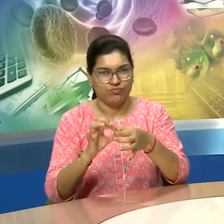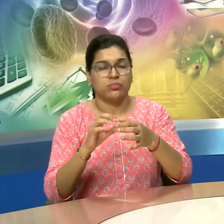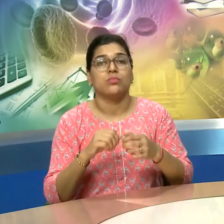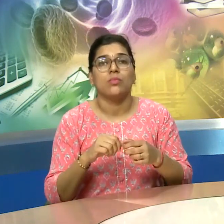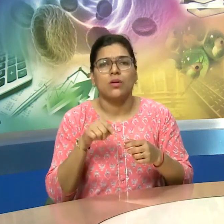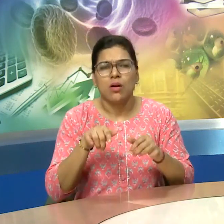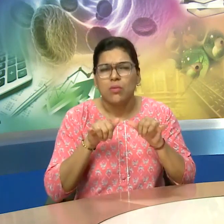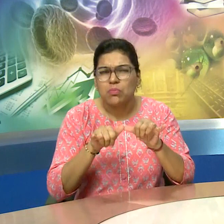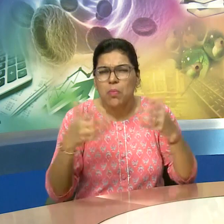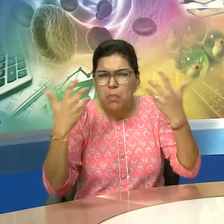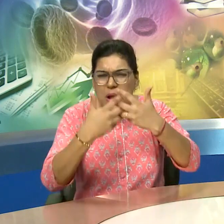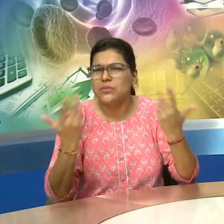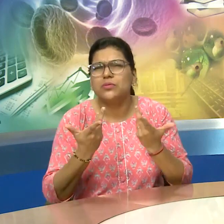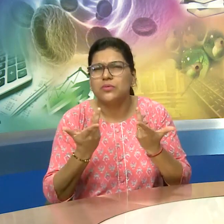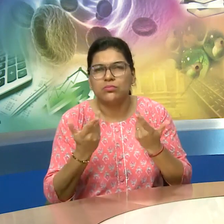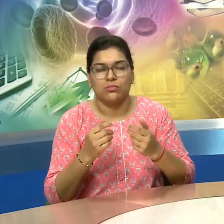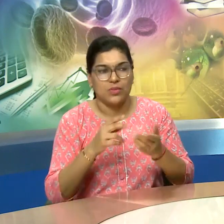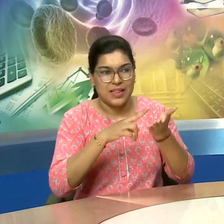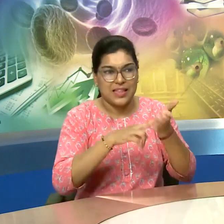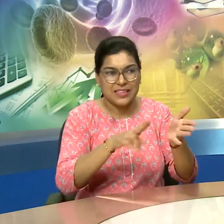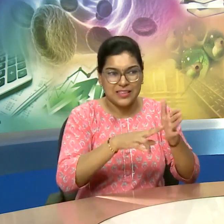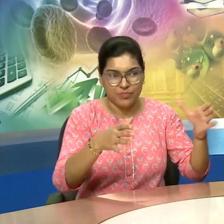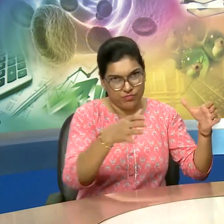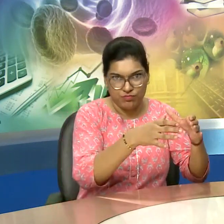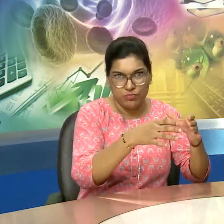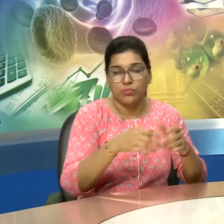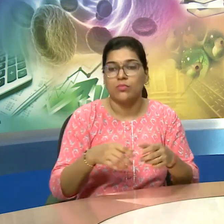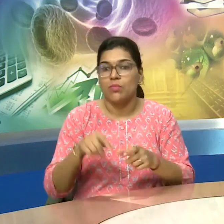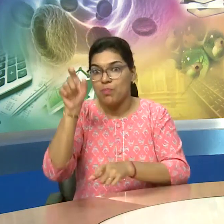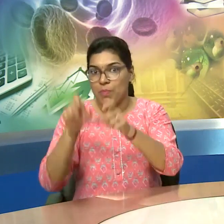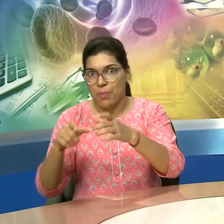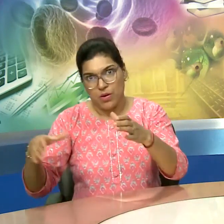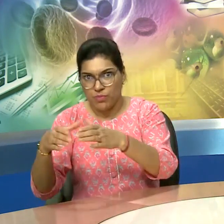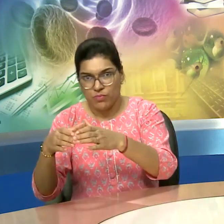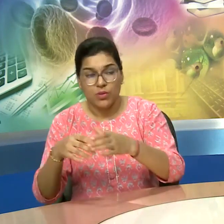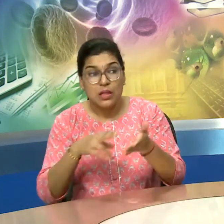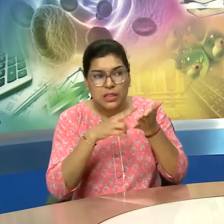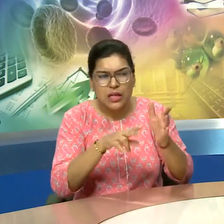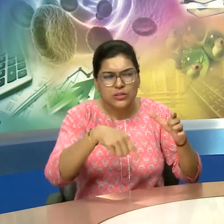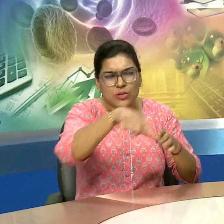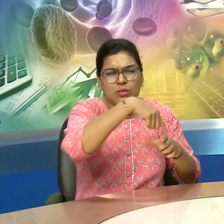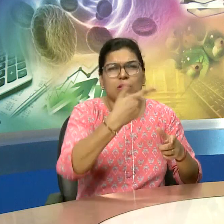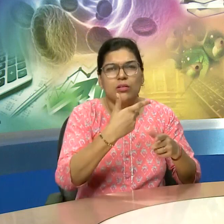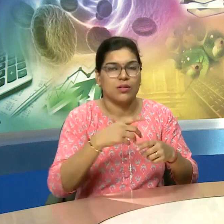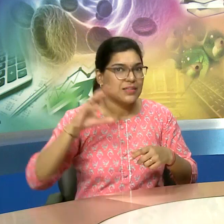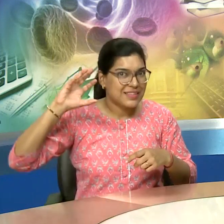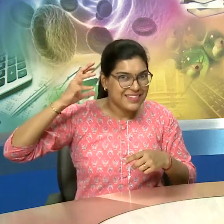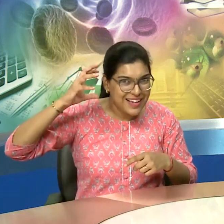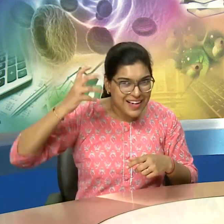We all know that these components needs to be fine-tuned, and there exists an equilibrium